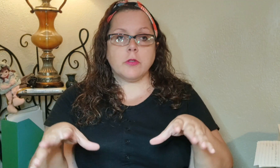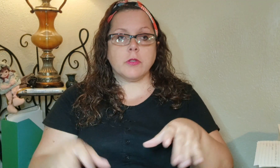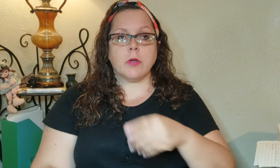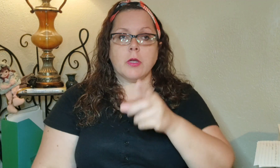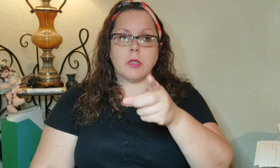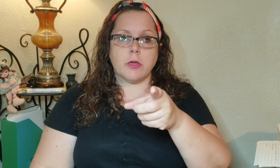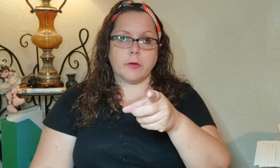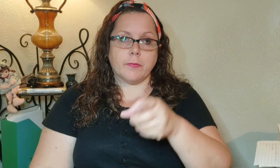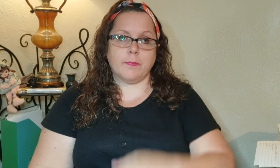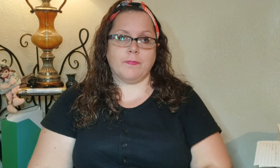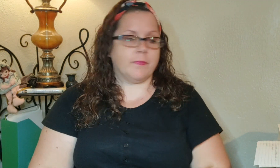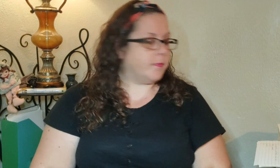Lose you.